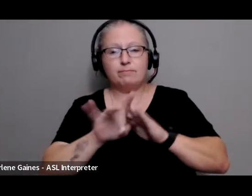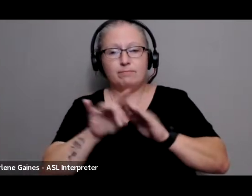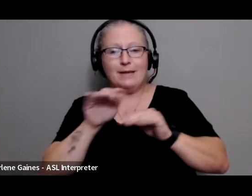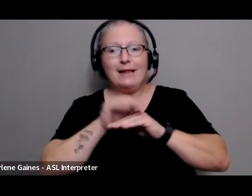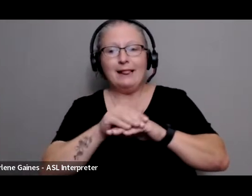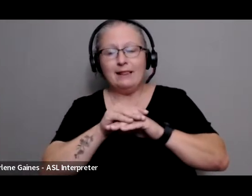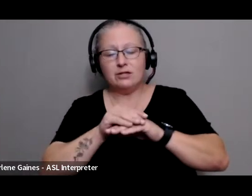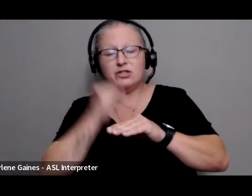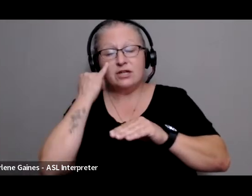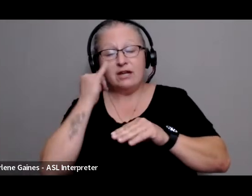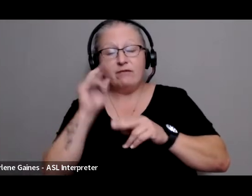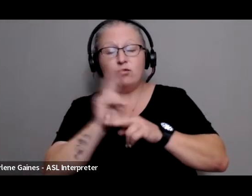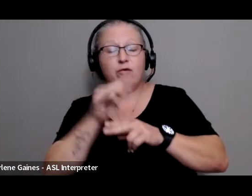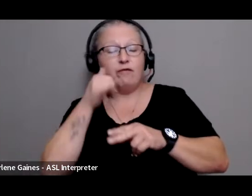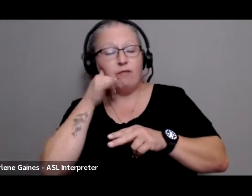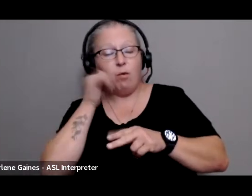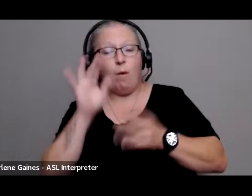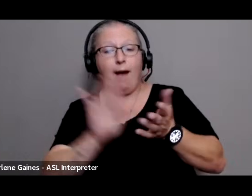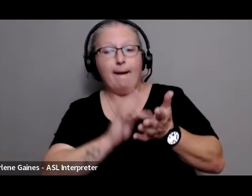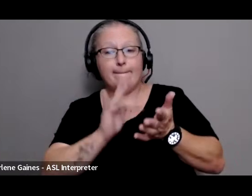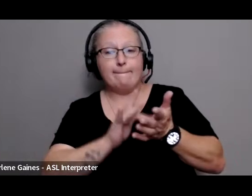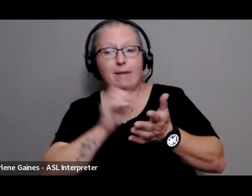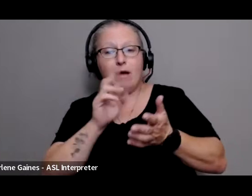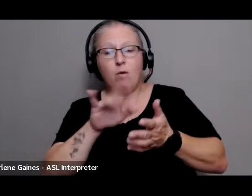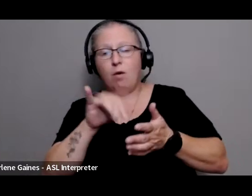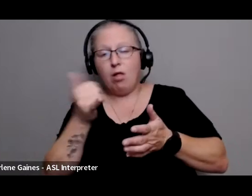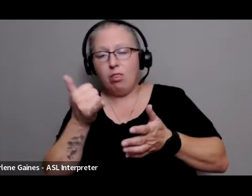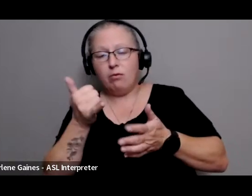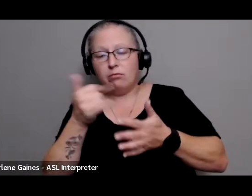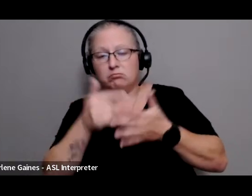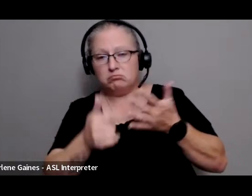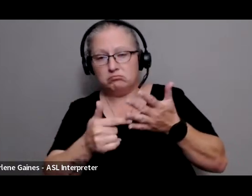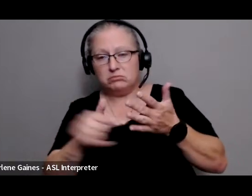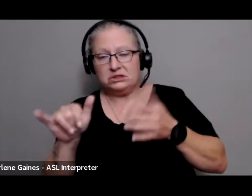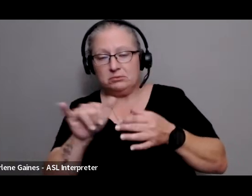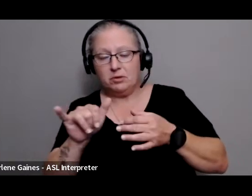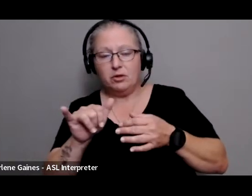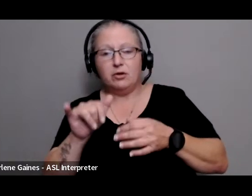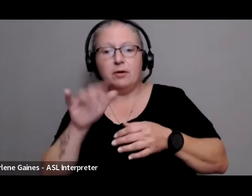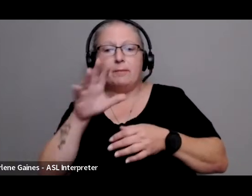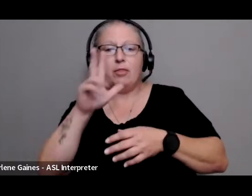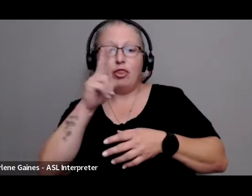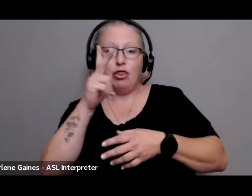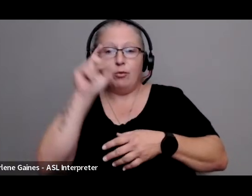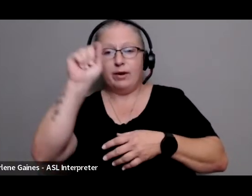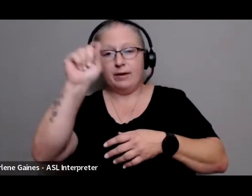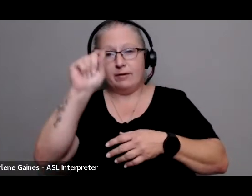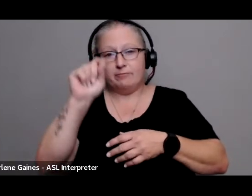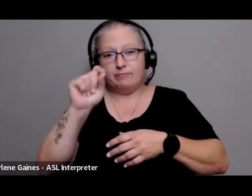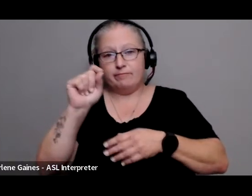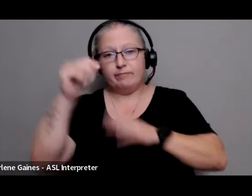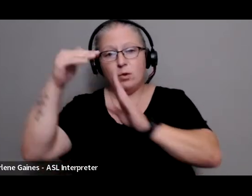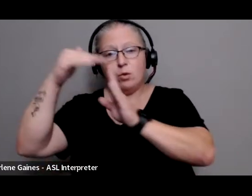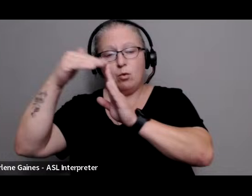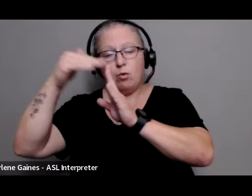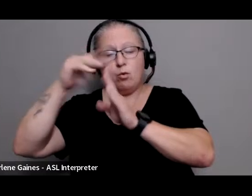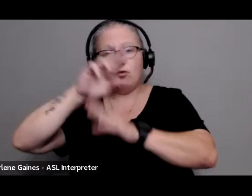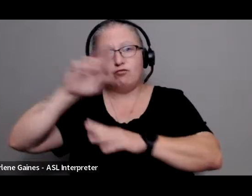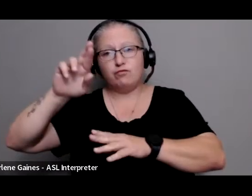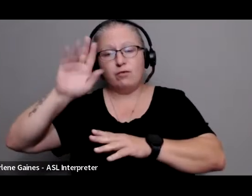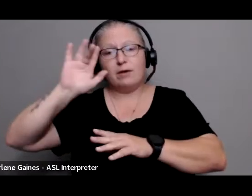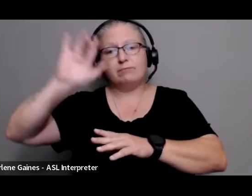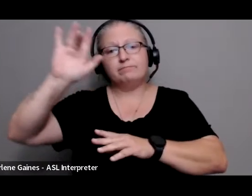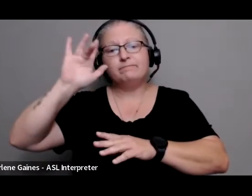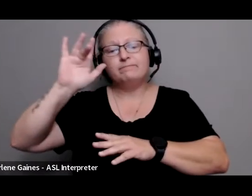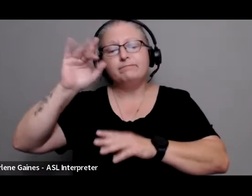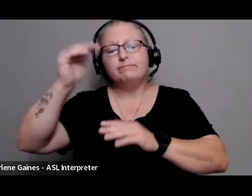English. If you're on your phone, iPad, or similar device, then locate the three-dot menu in the upper right corner of your